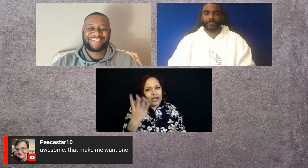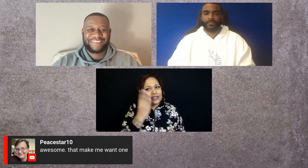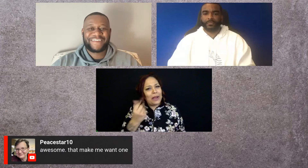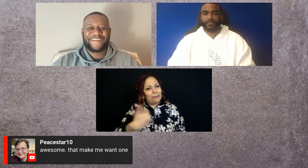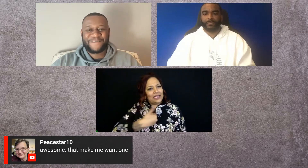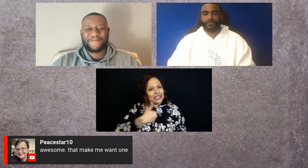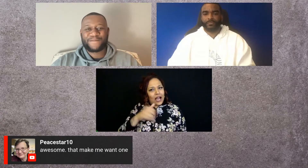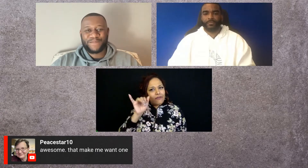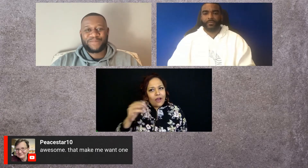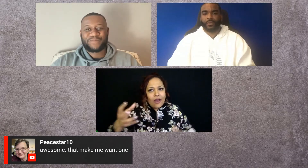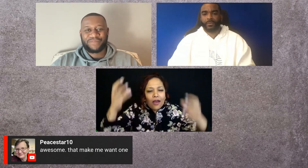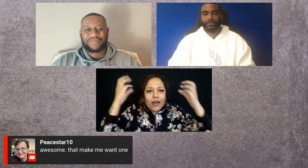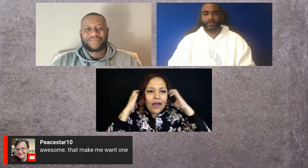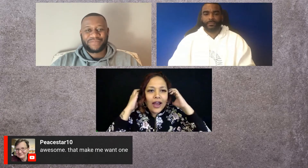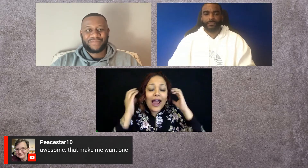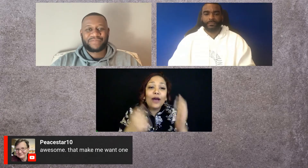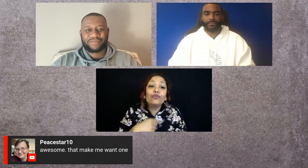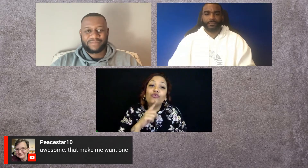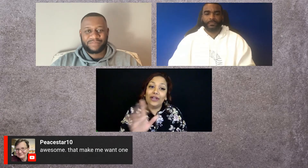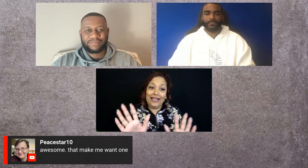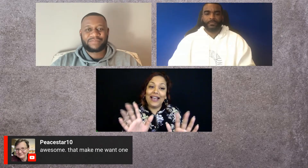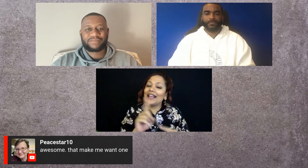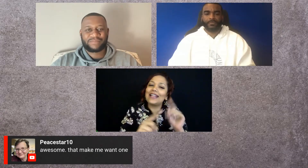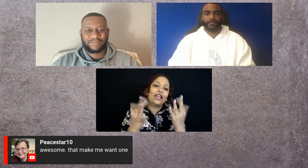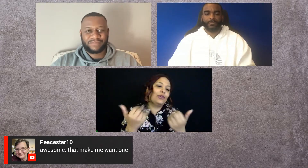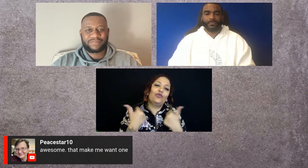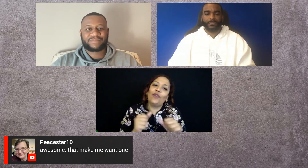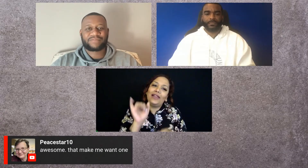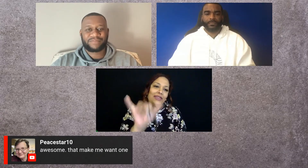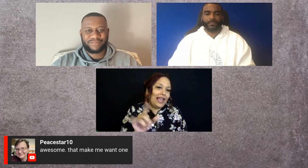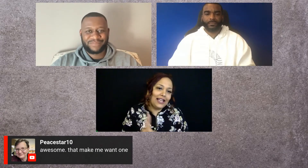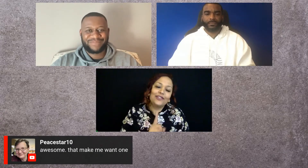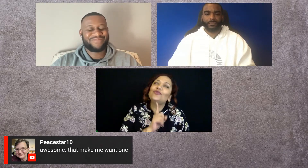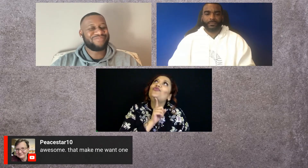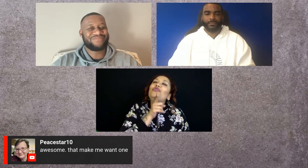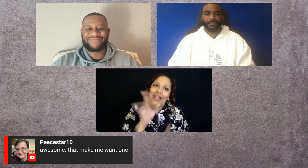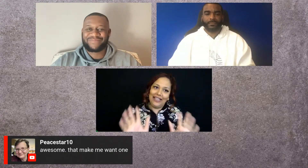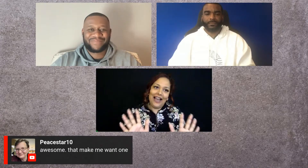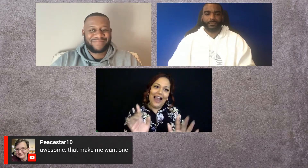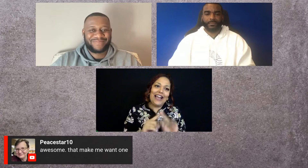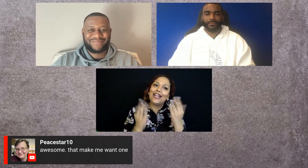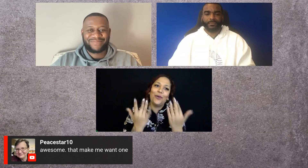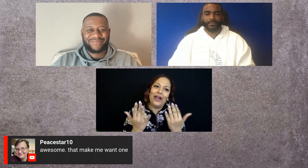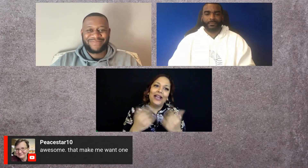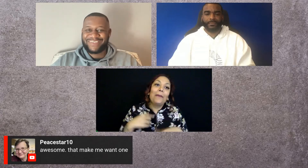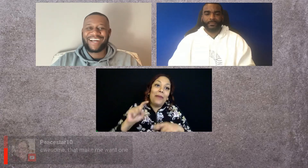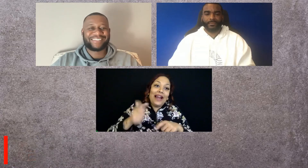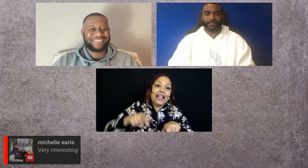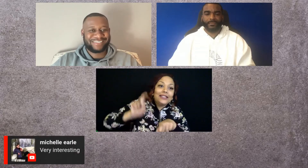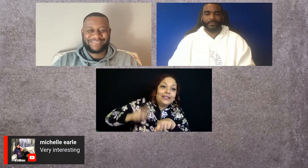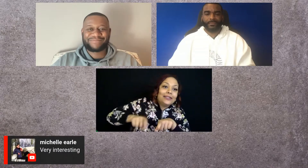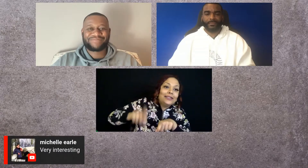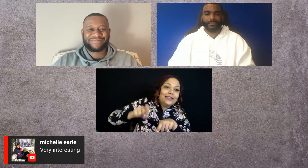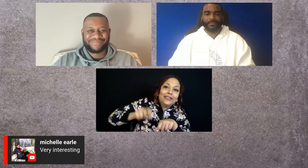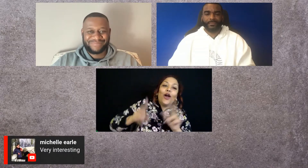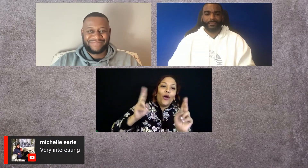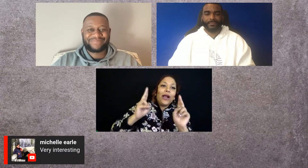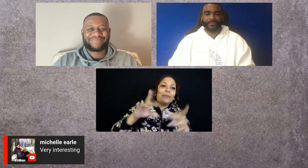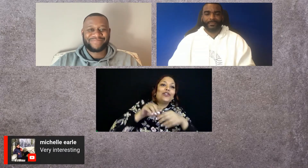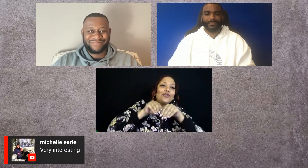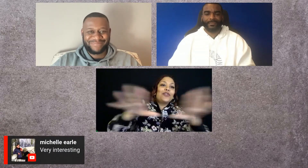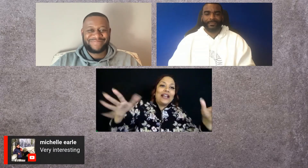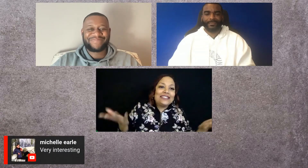have to depend on the ASL interpreter. I want to experience that sound for myself. Really, I cannot wait to try that. Yes, I cannot